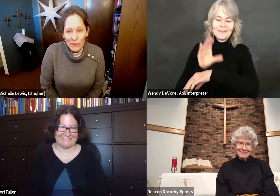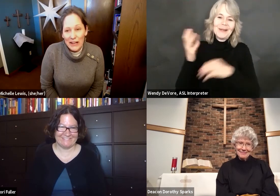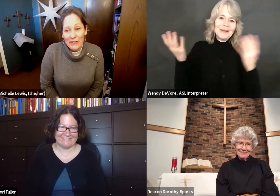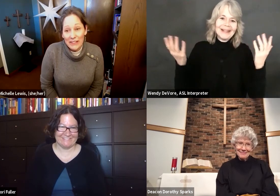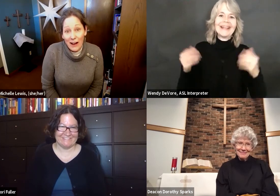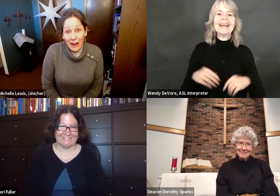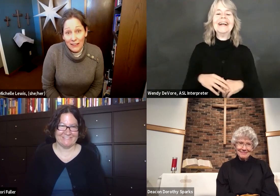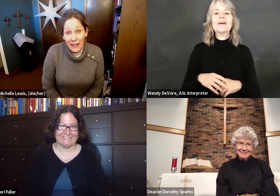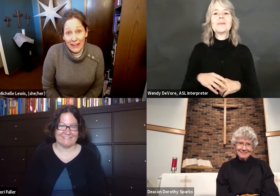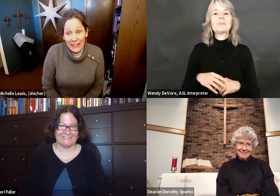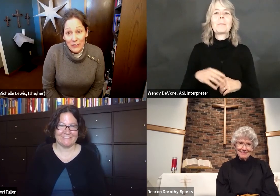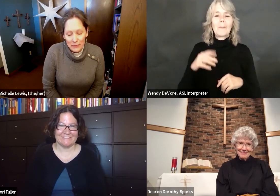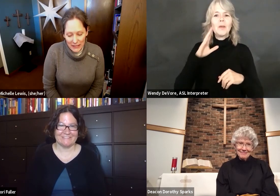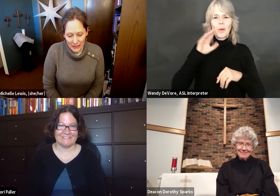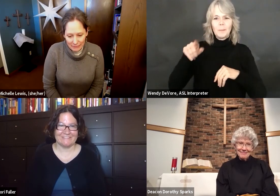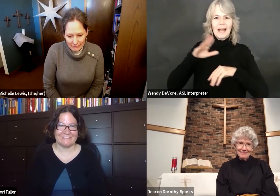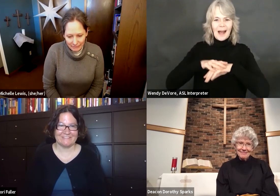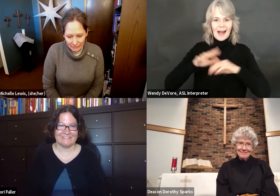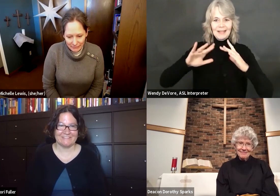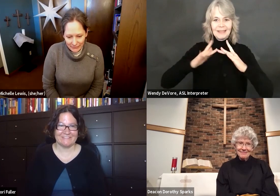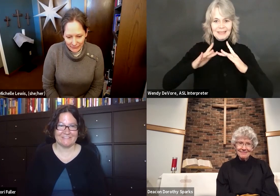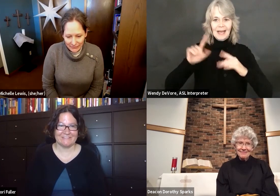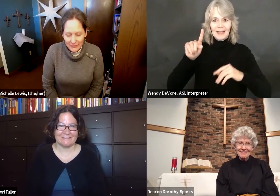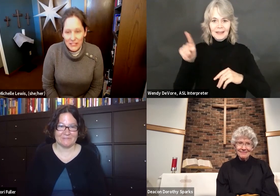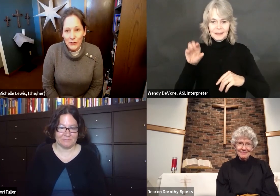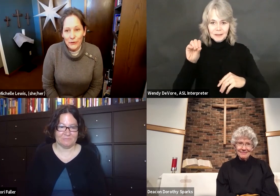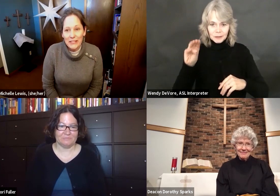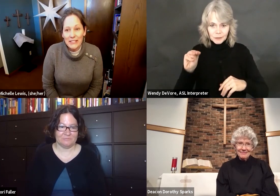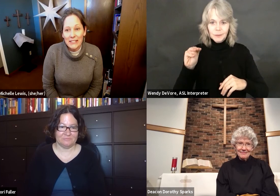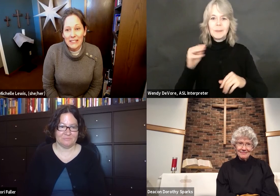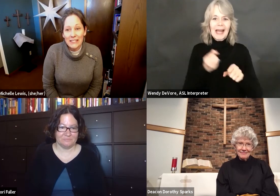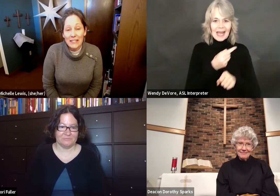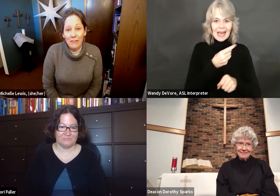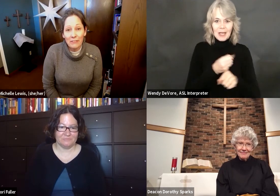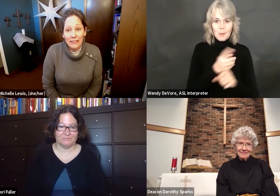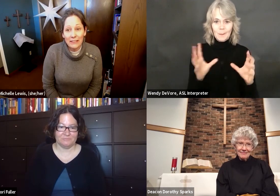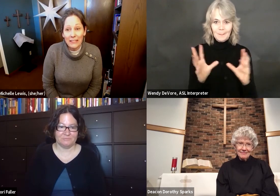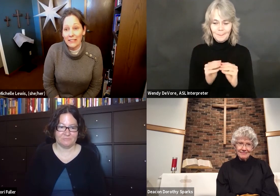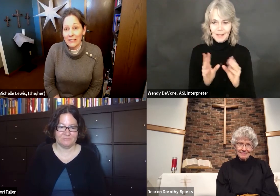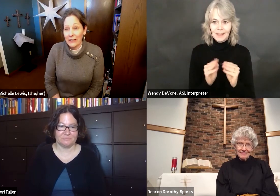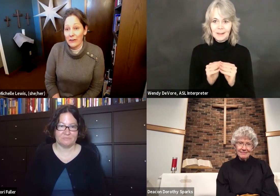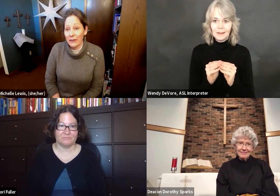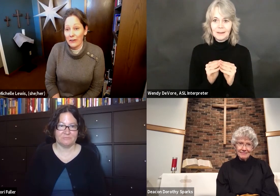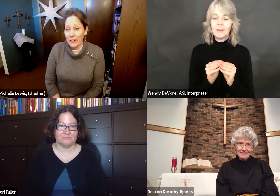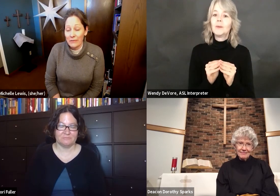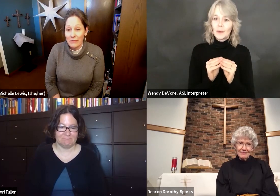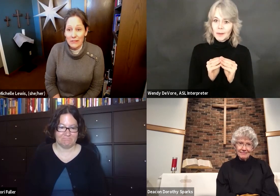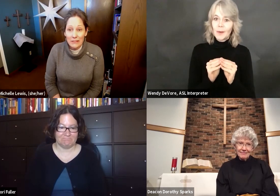And we'll have an online annual meeting. So this is definitely a